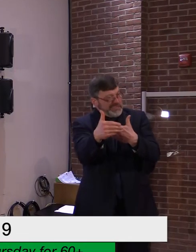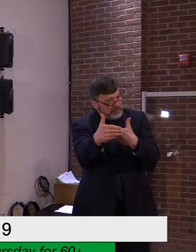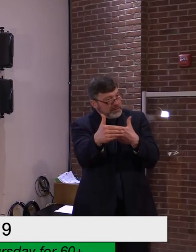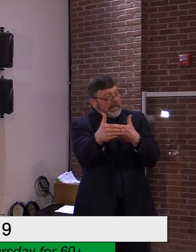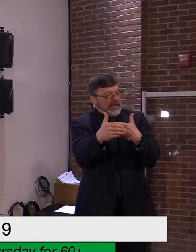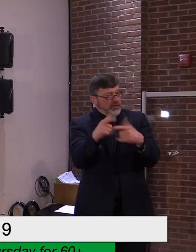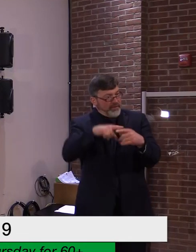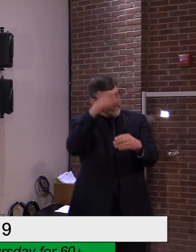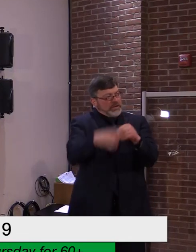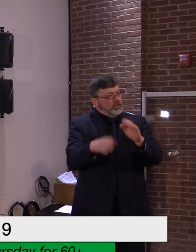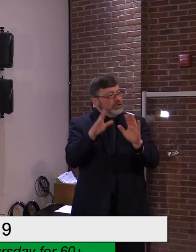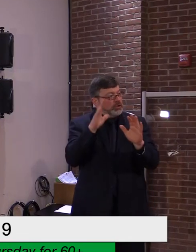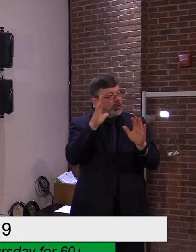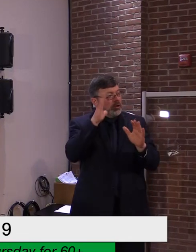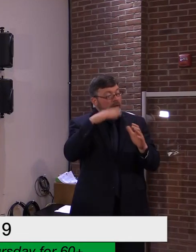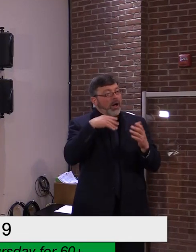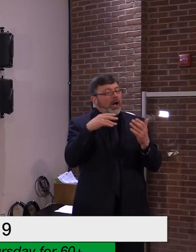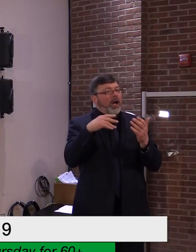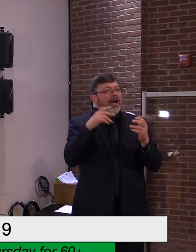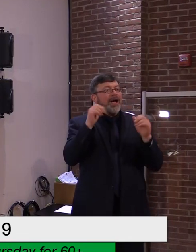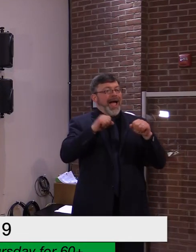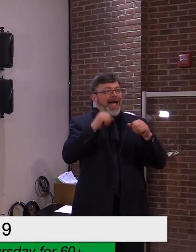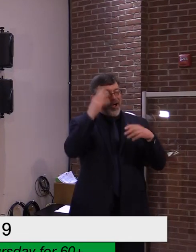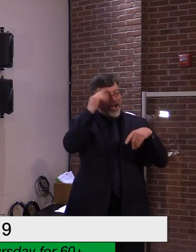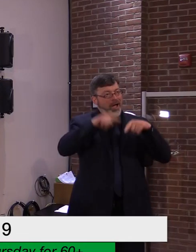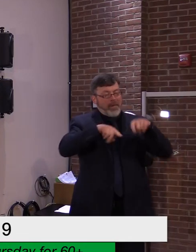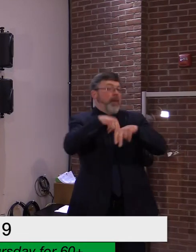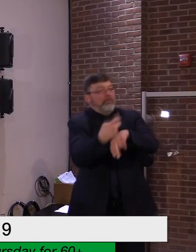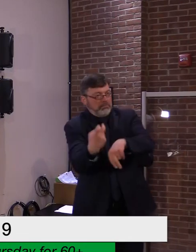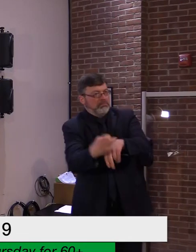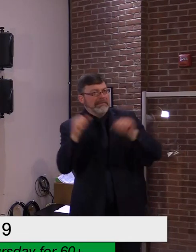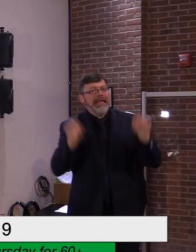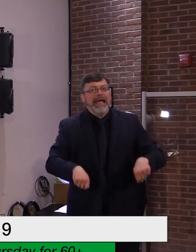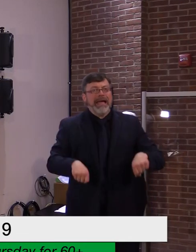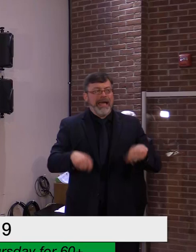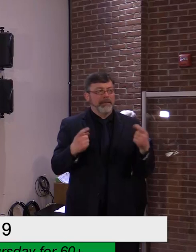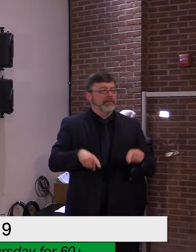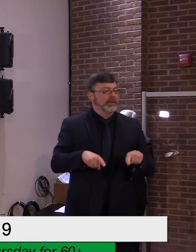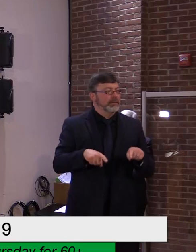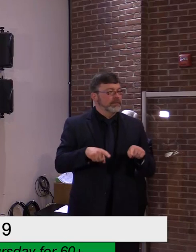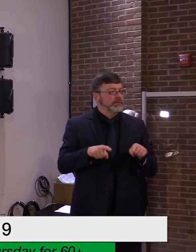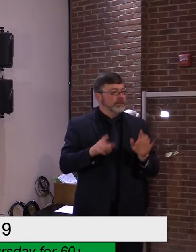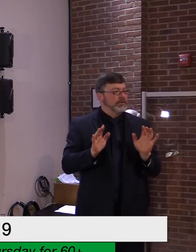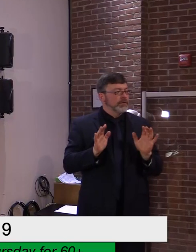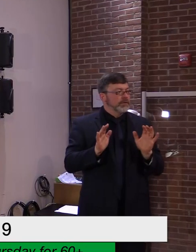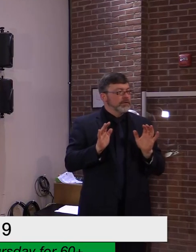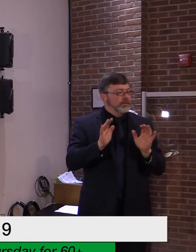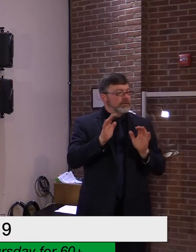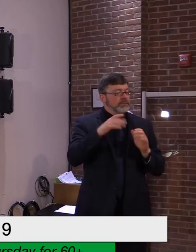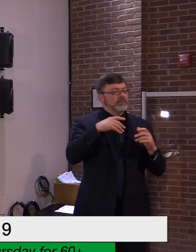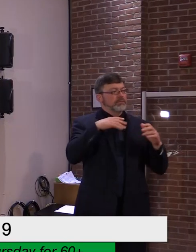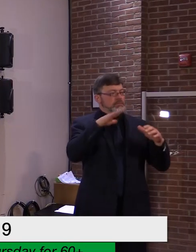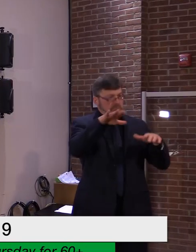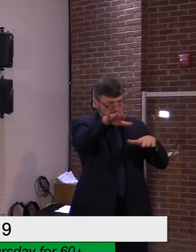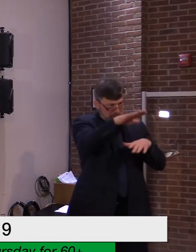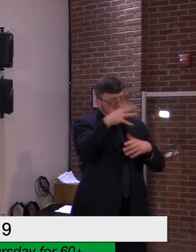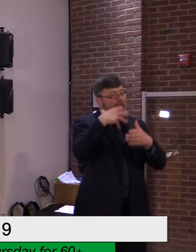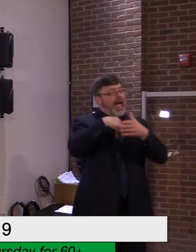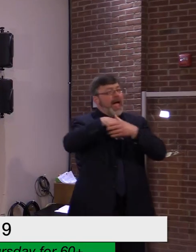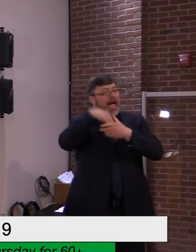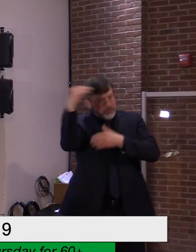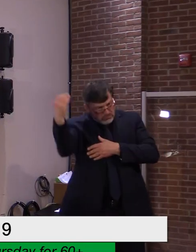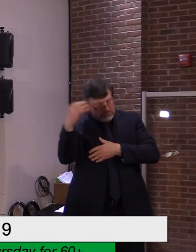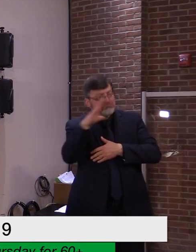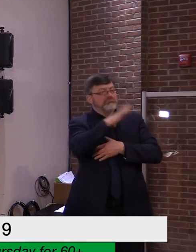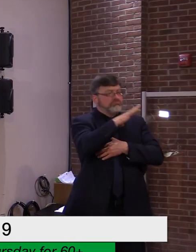risky. I want you to get outside, get some exercise, plant those gardens, and enjoy these moments